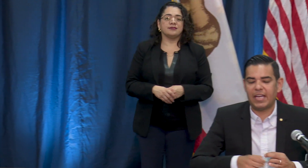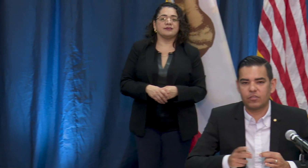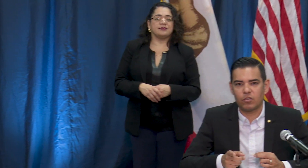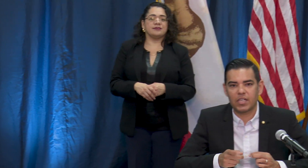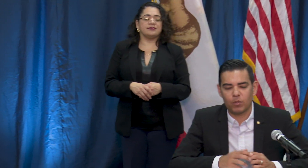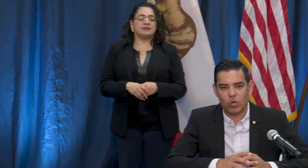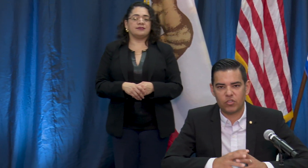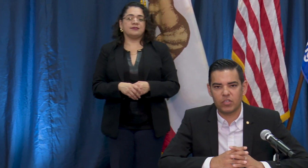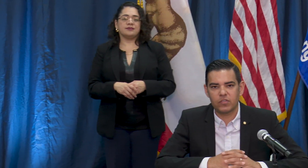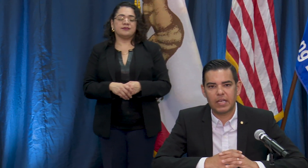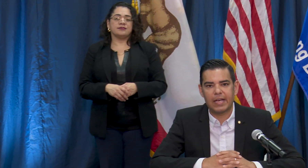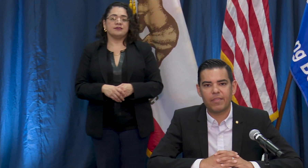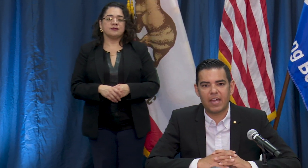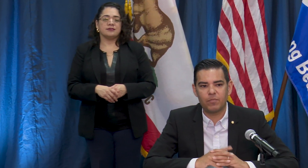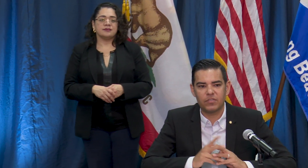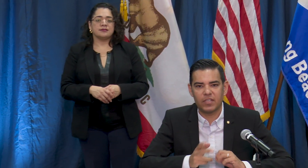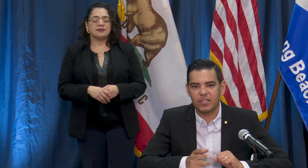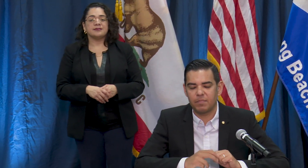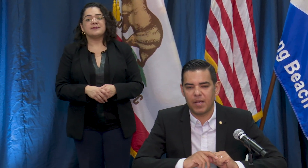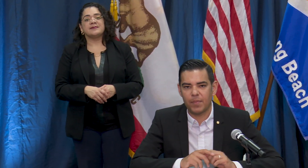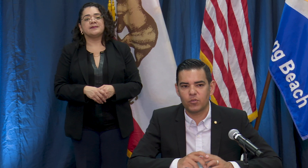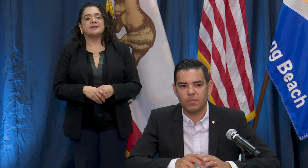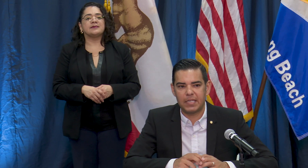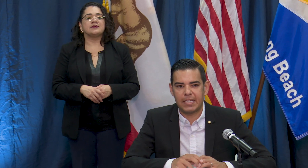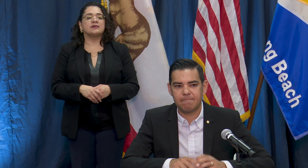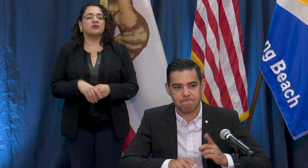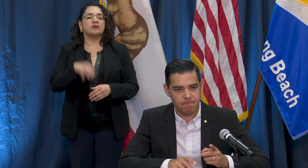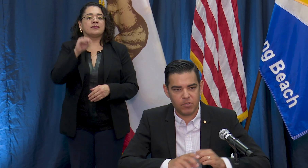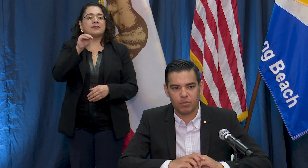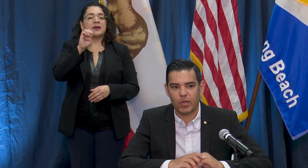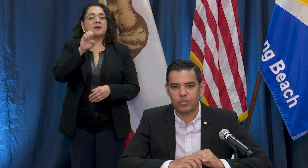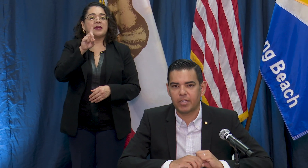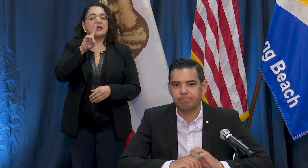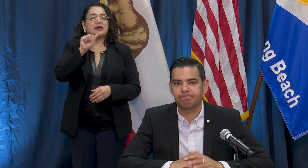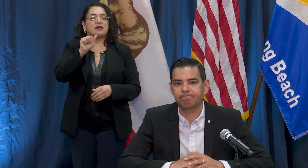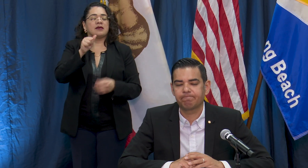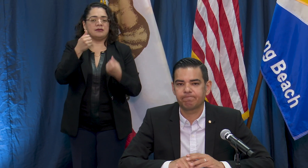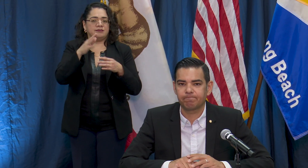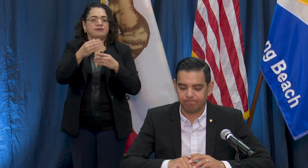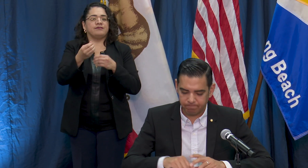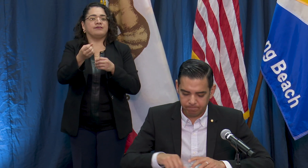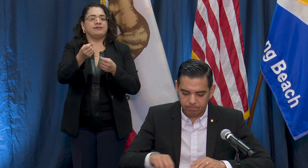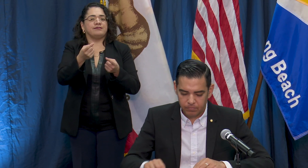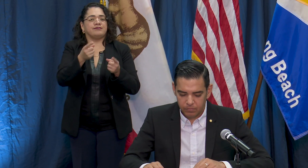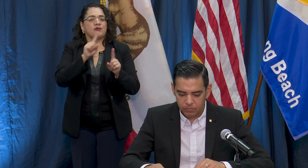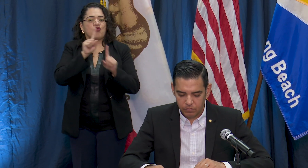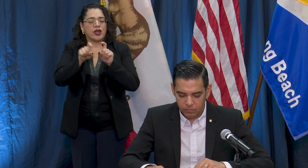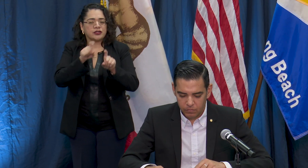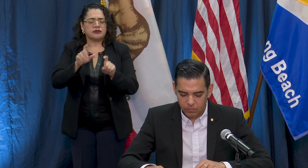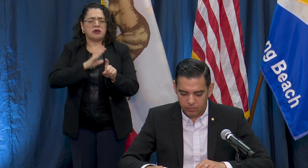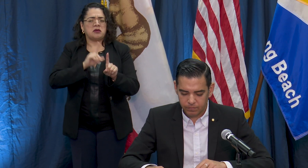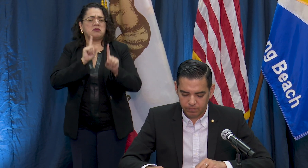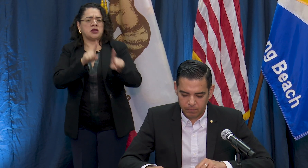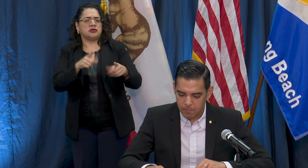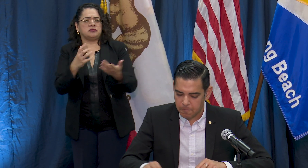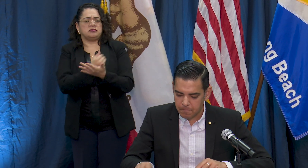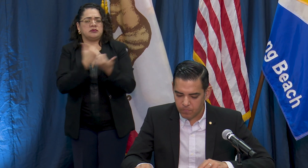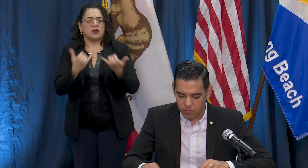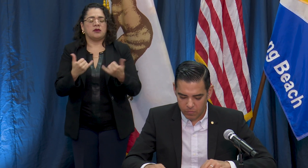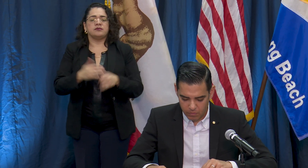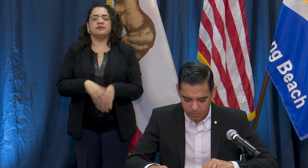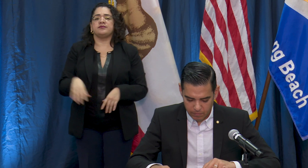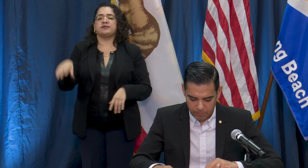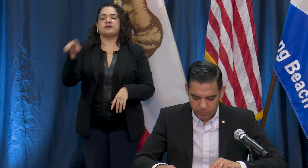We're going to answer a couple questions that have been sent in by members of the media. So go ahead, Jacob. Dr. Davis, can you provide